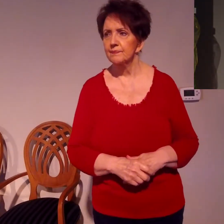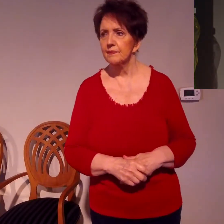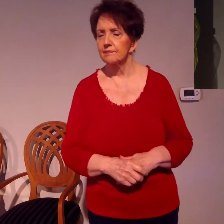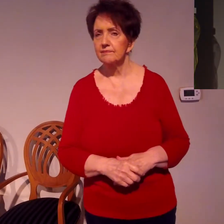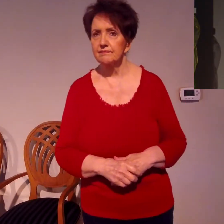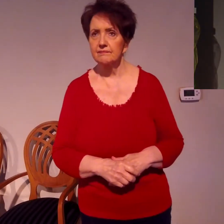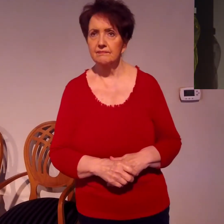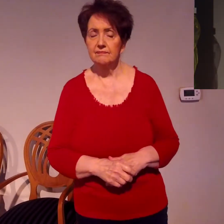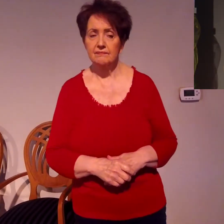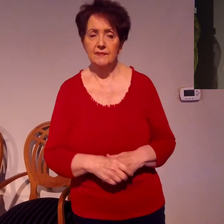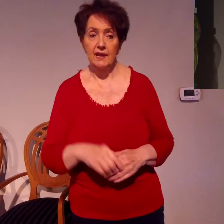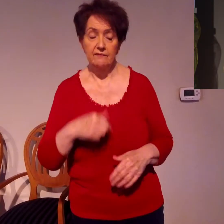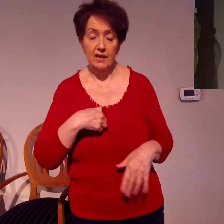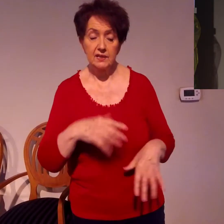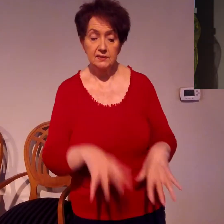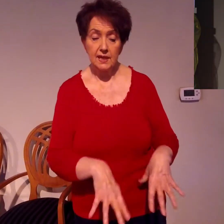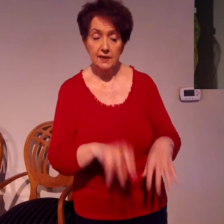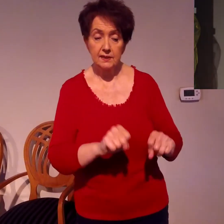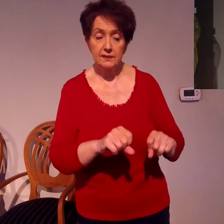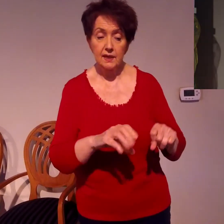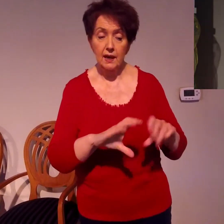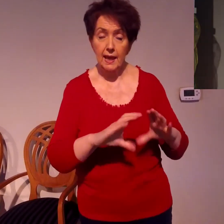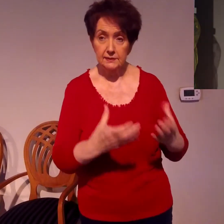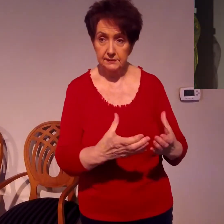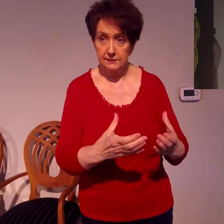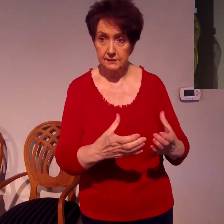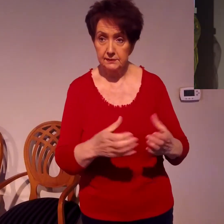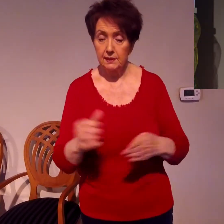If I can take the classes and put this into practice, you can.